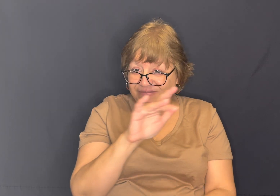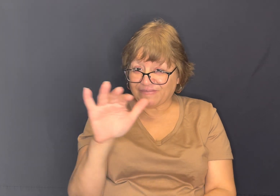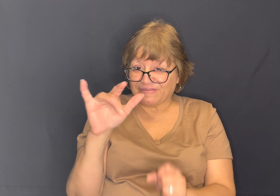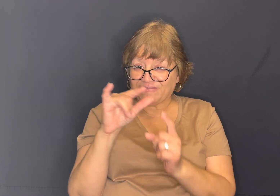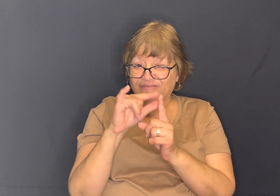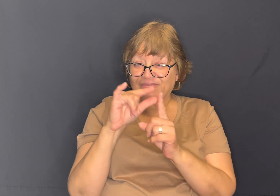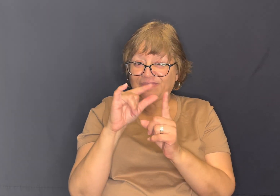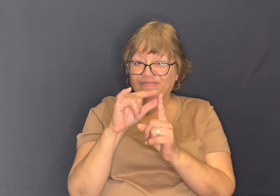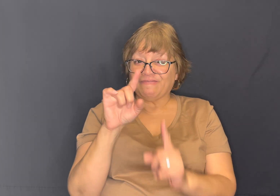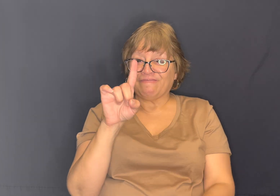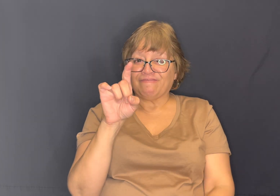Anyone?